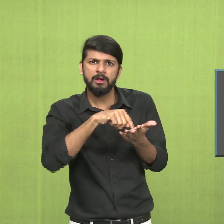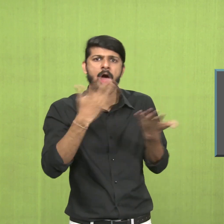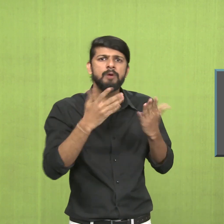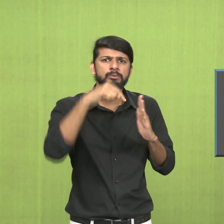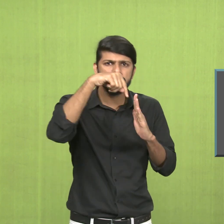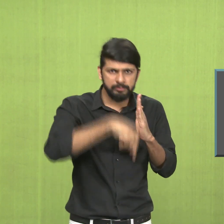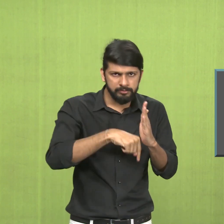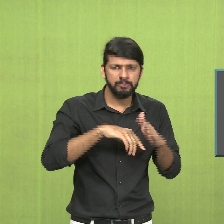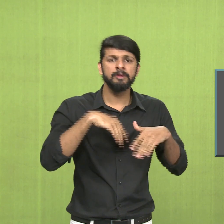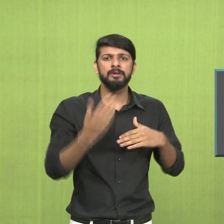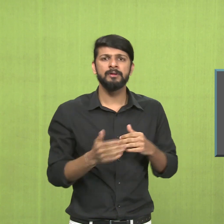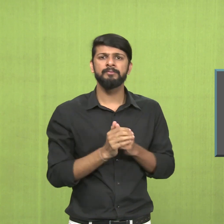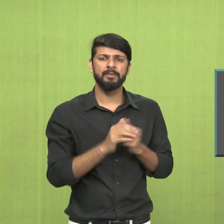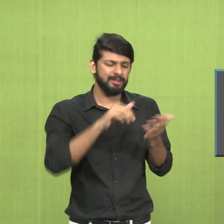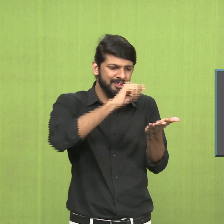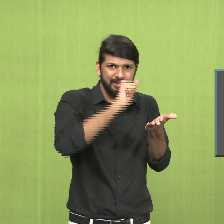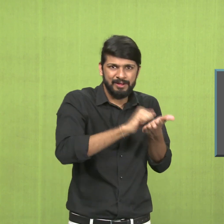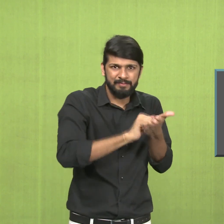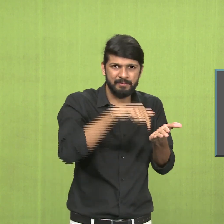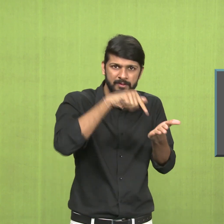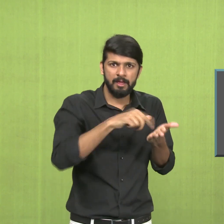Then we discuss about printing and prints.